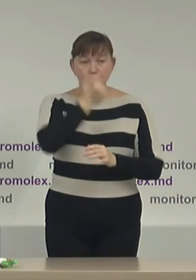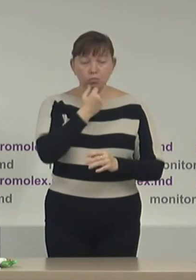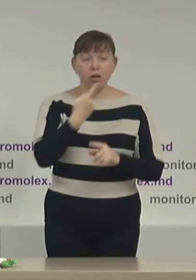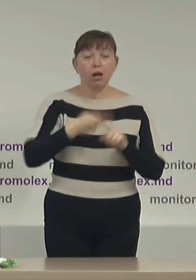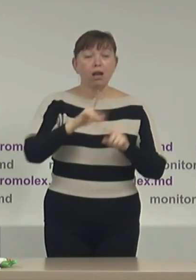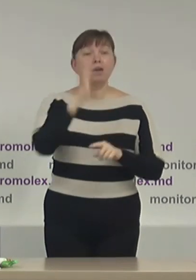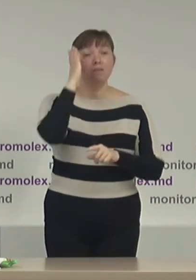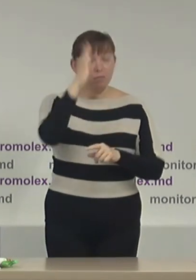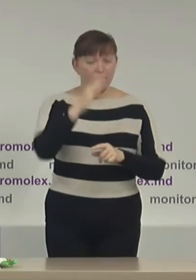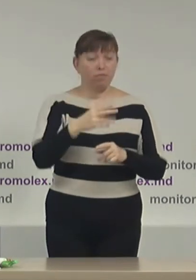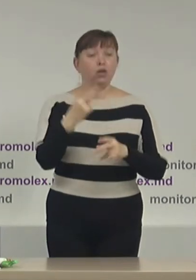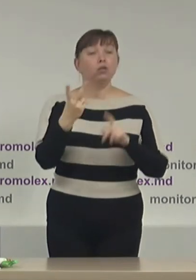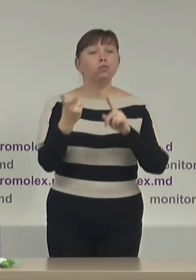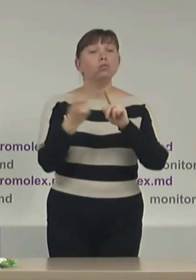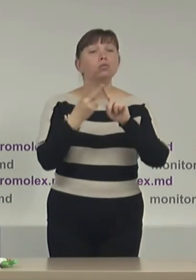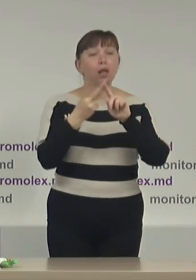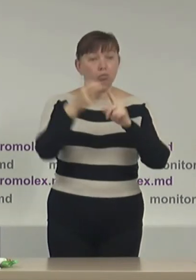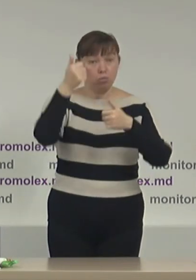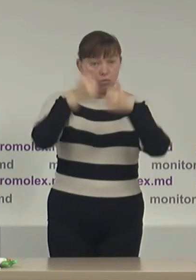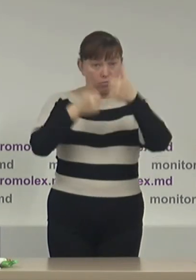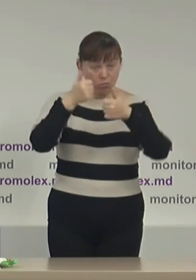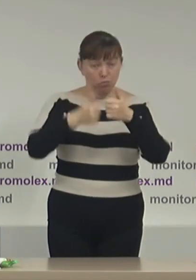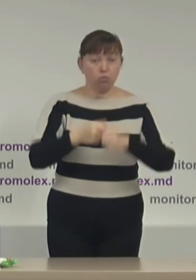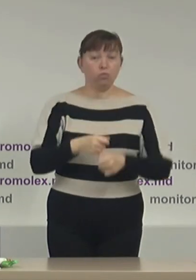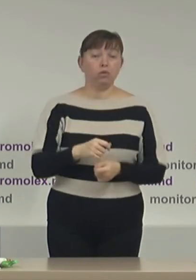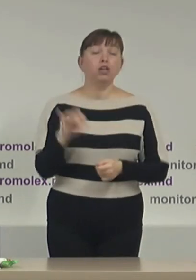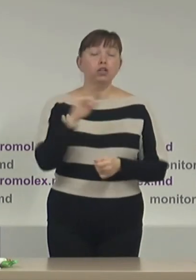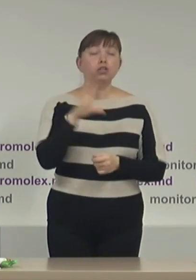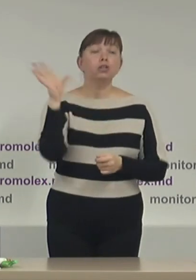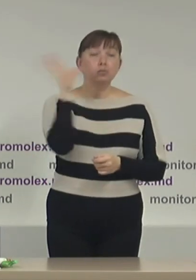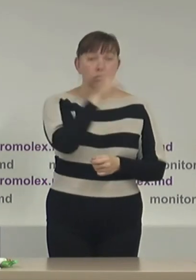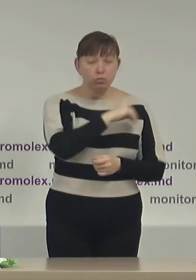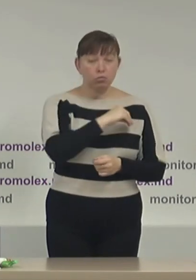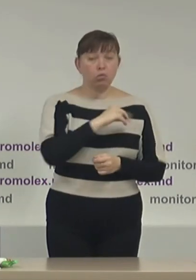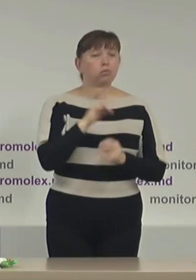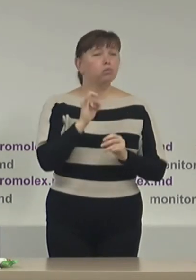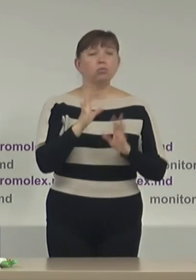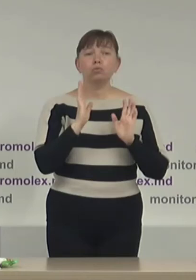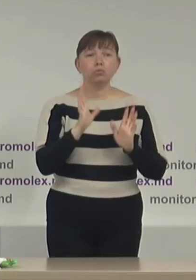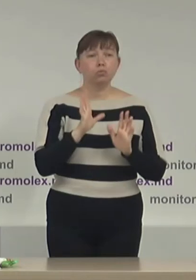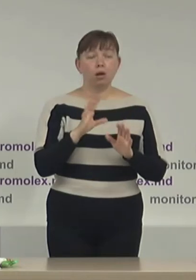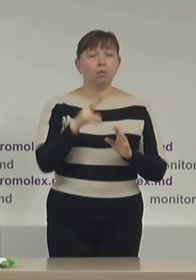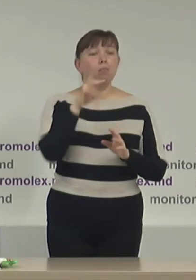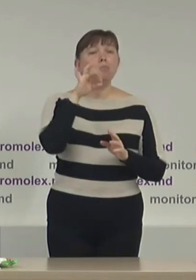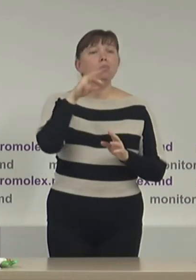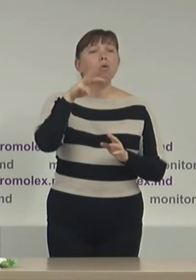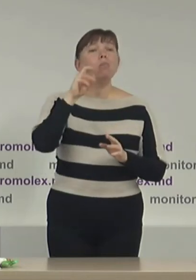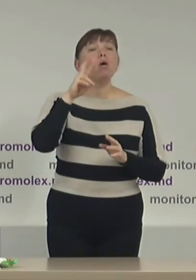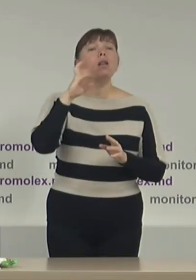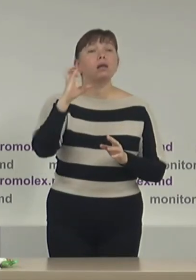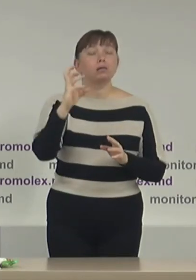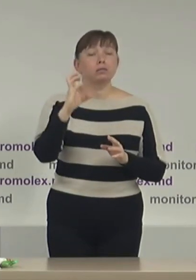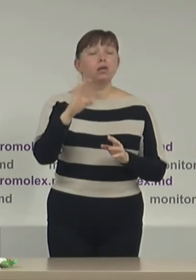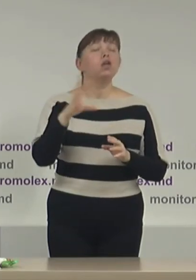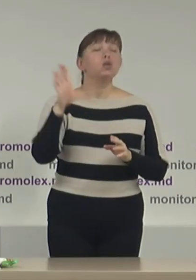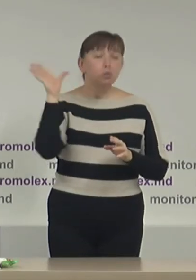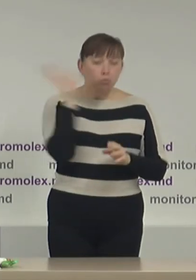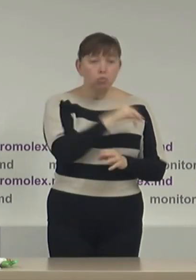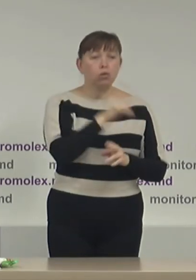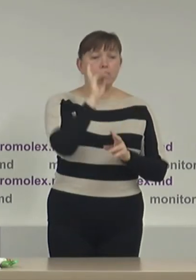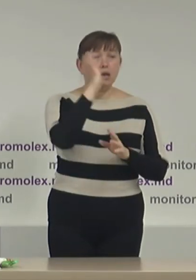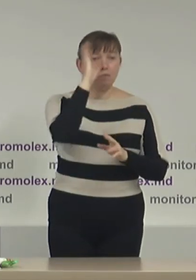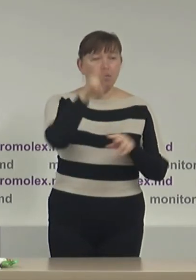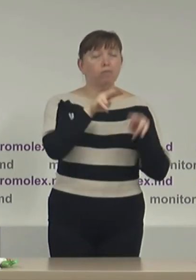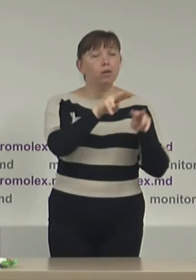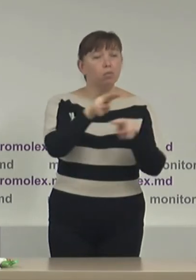in the first round. I would like to thank them in advance for their work in the second round of elections. And I invite all of the